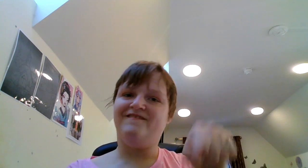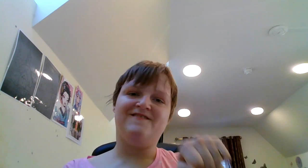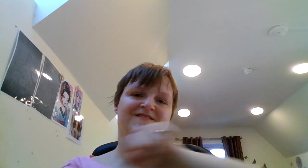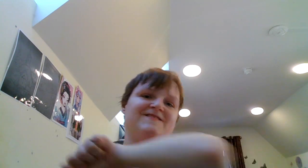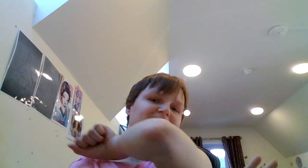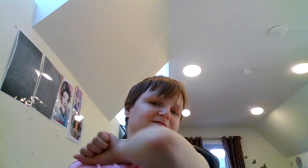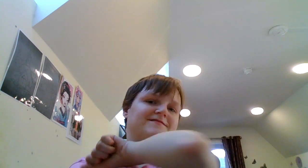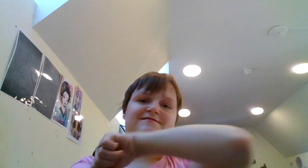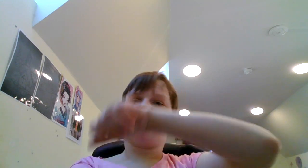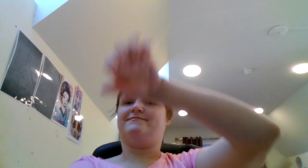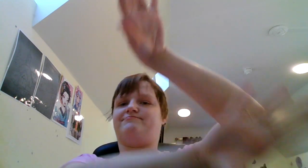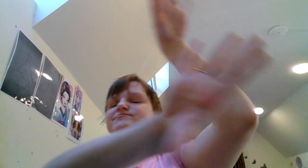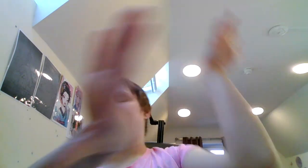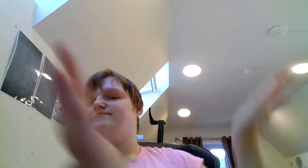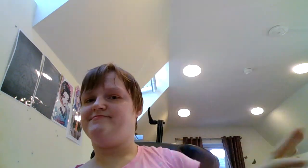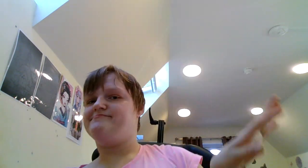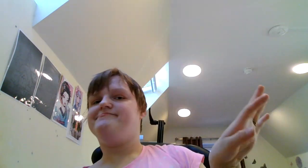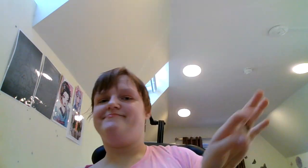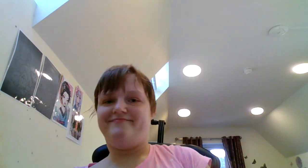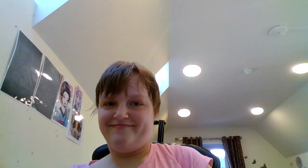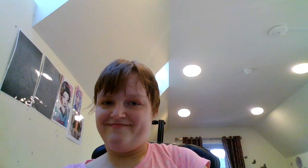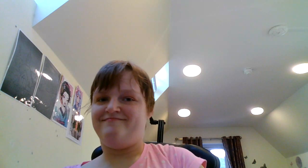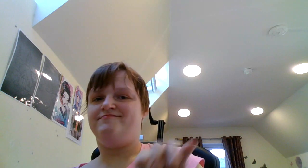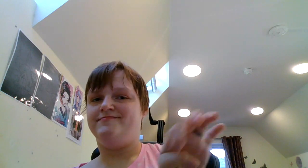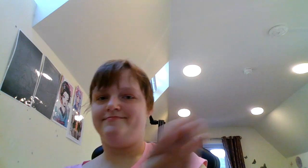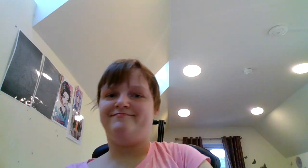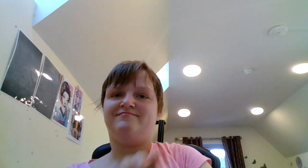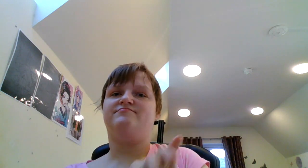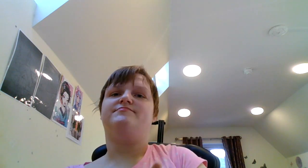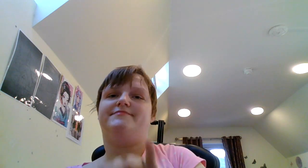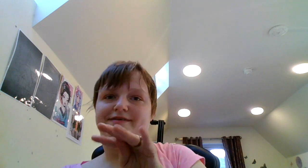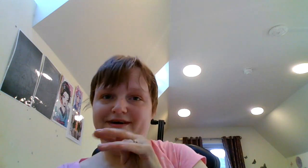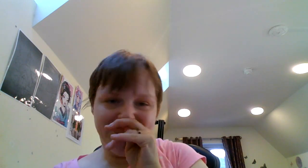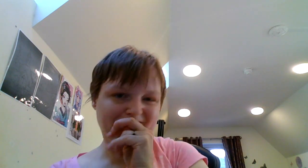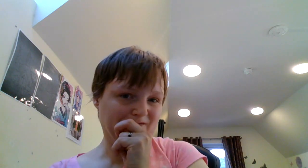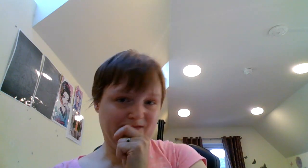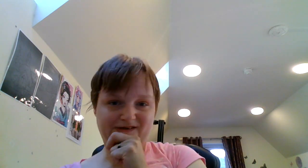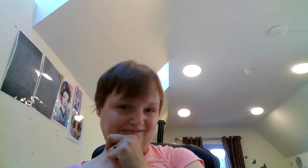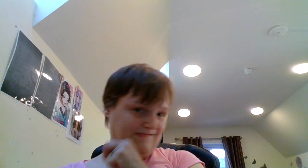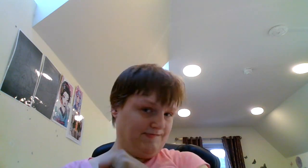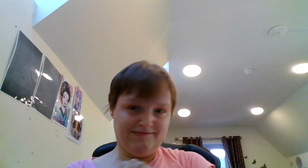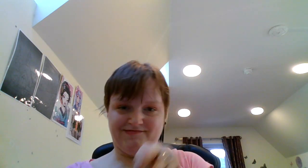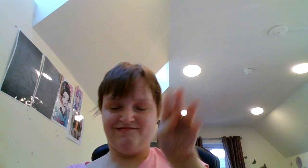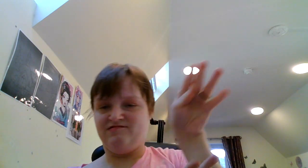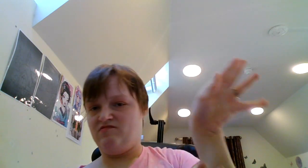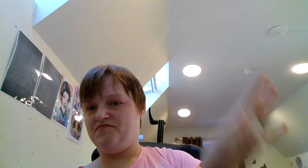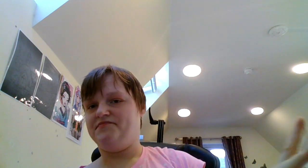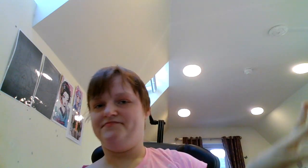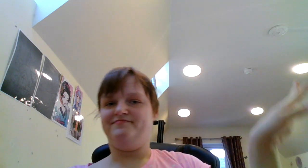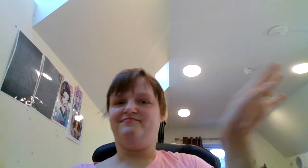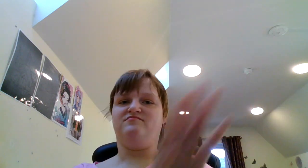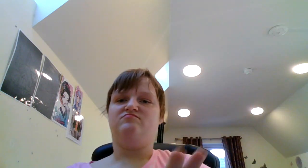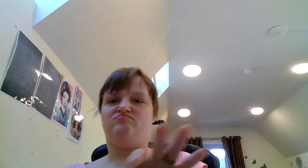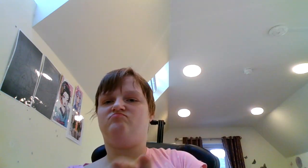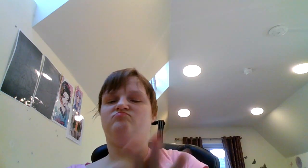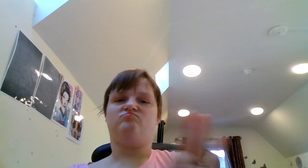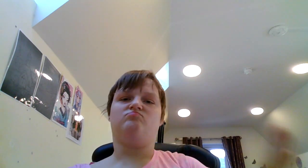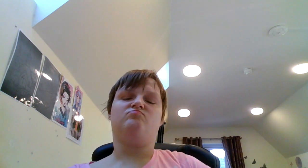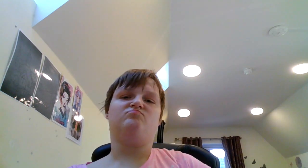Diabetic Association was set up in 1934 by novelist H.G. Wells and Dr. Rhode Lawrence, both